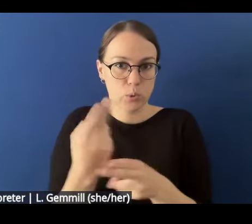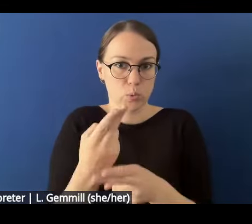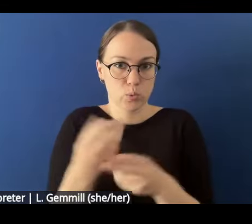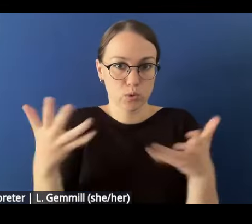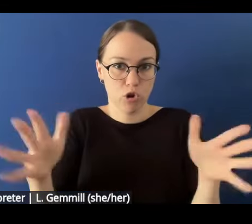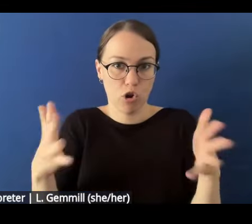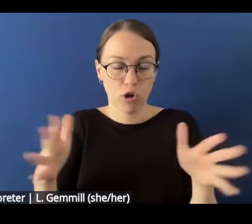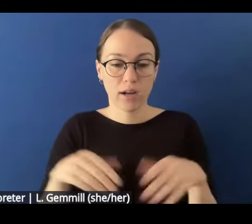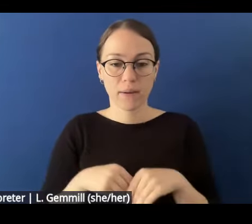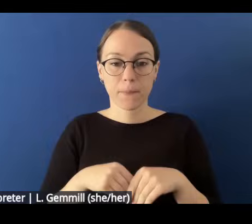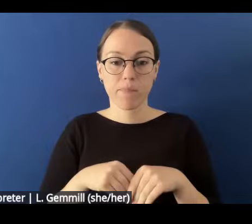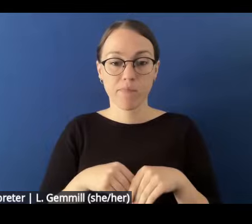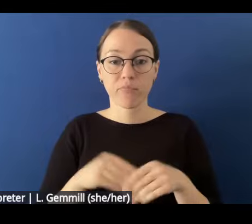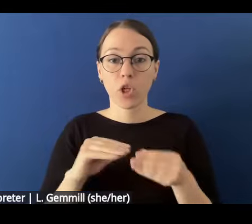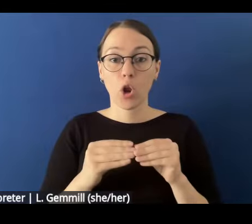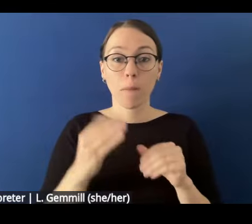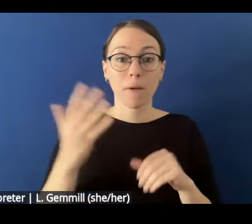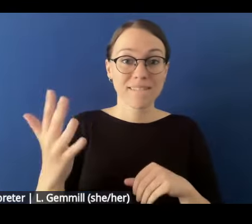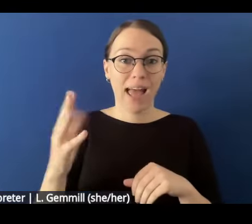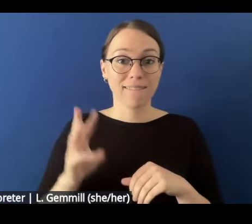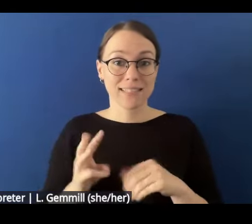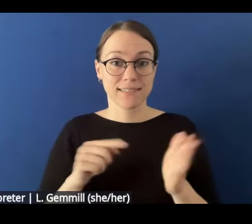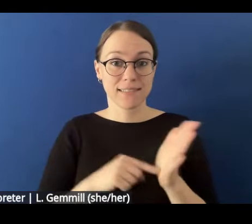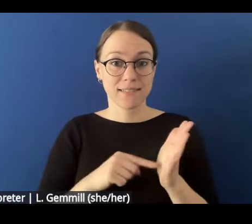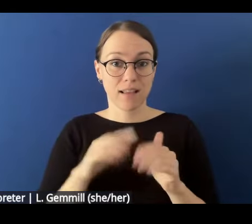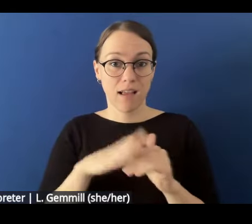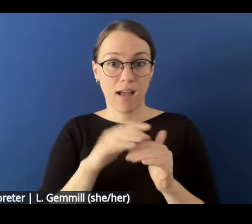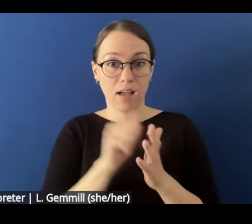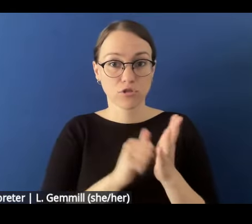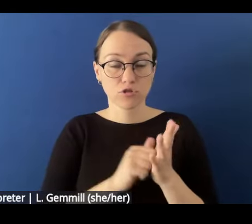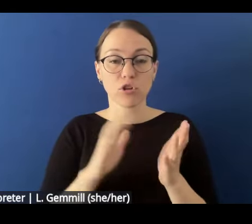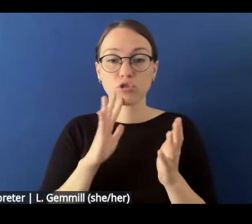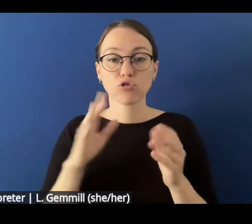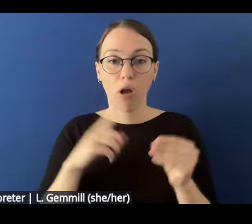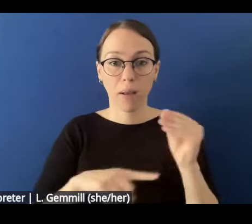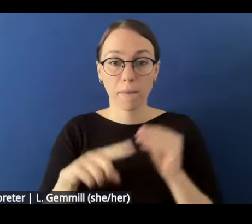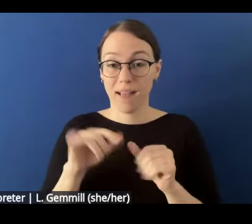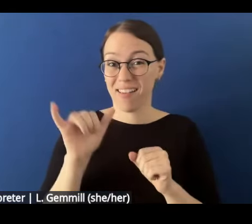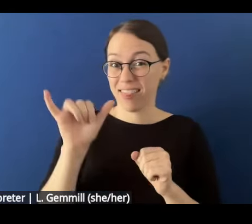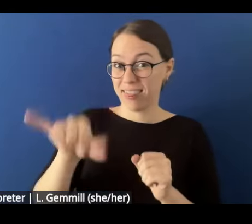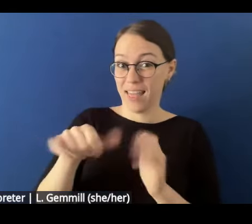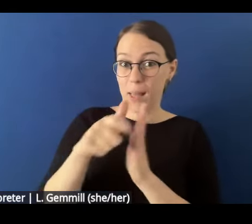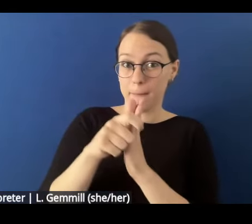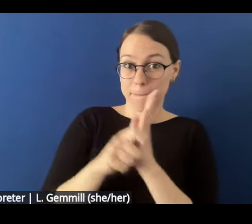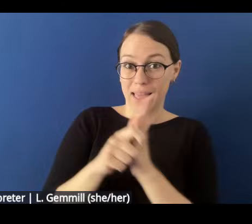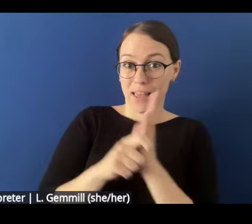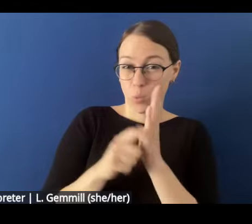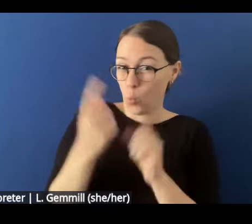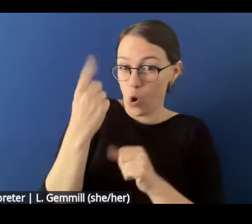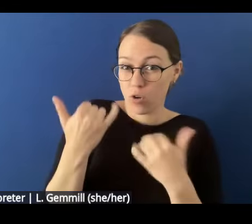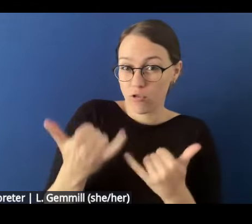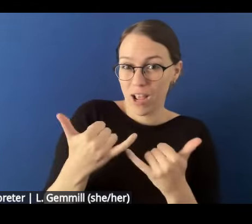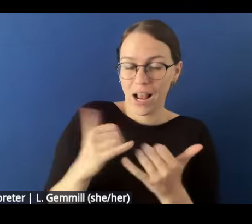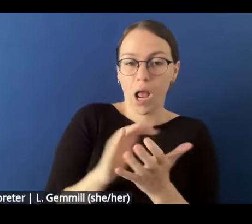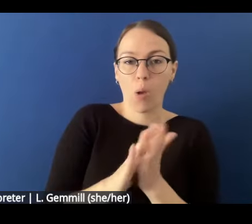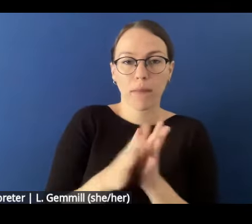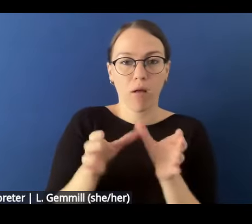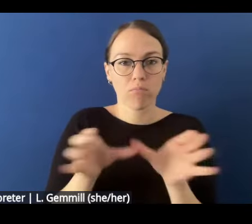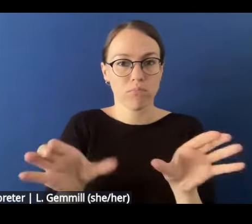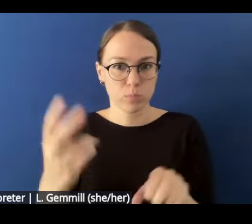taking that manual and turning it into 2 manuals. And